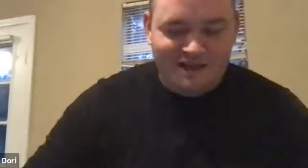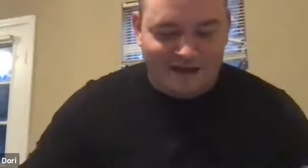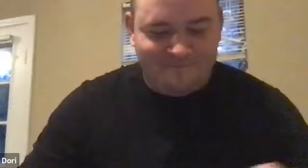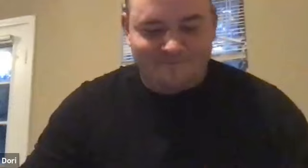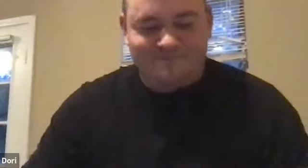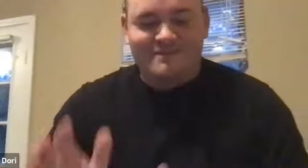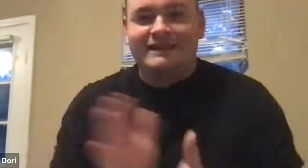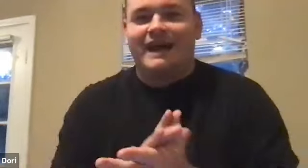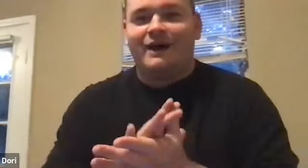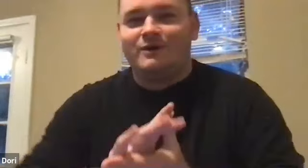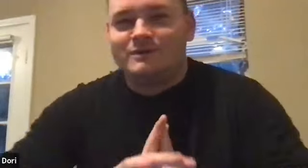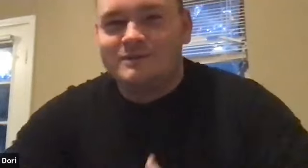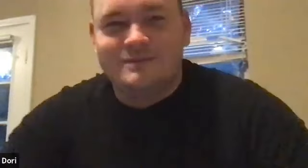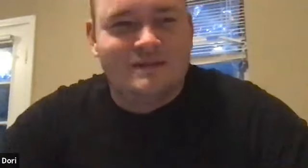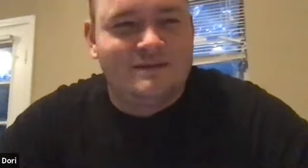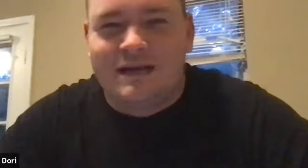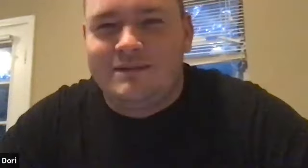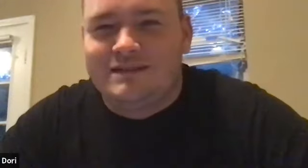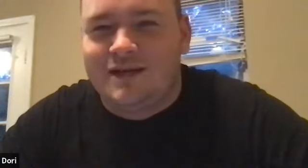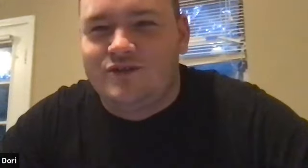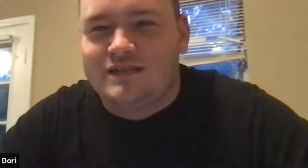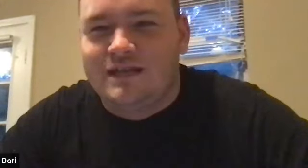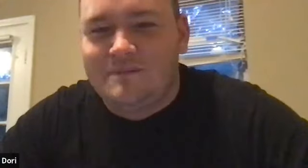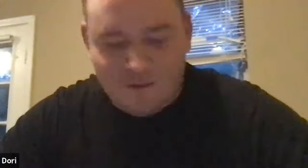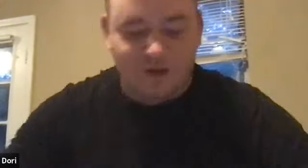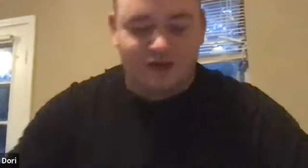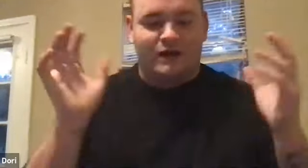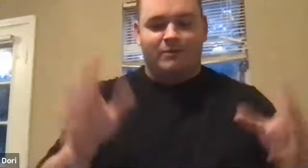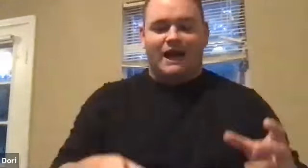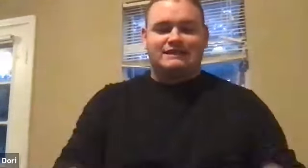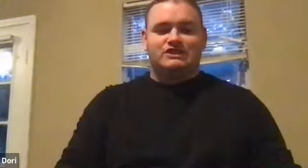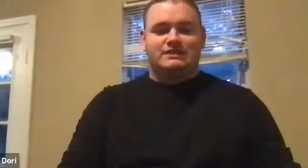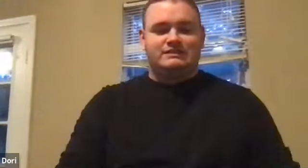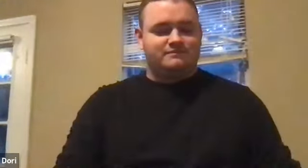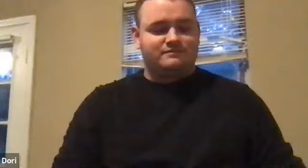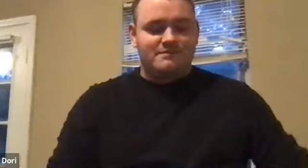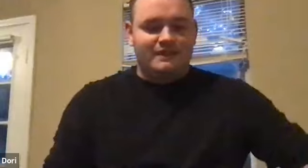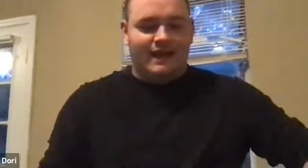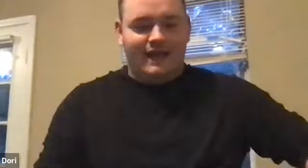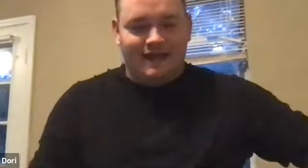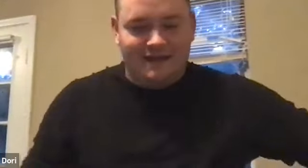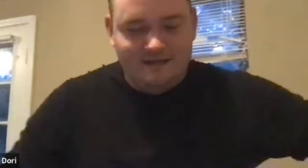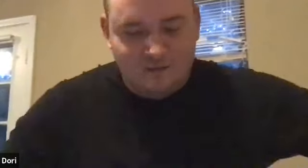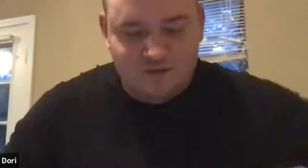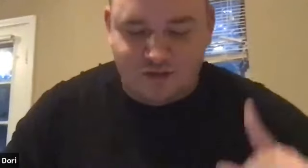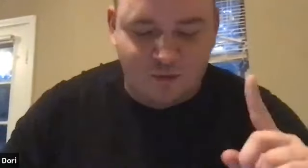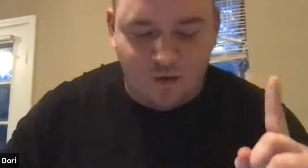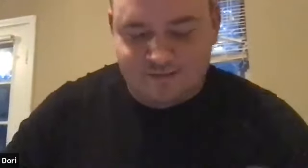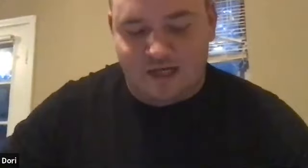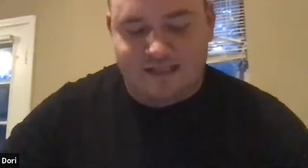Okay, now what time is it? I'm not over on time. We're gonna do a couple practice sheets, and we're just gonna do one practice